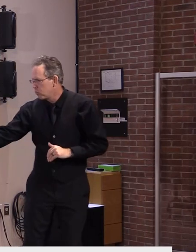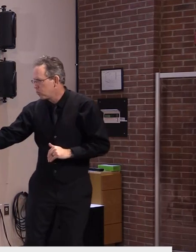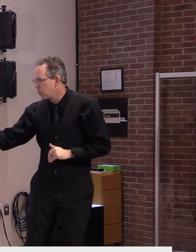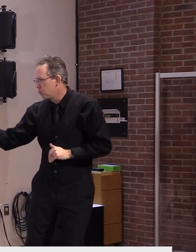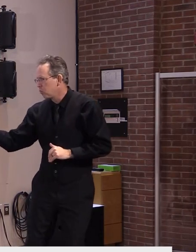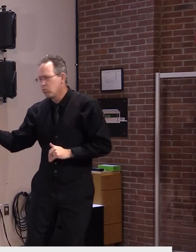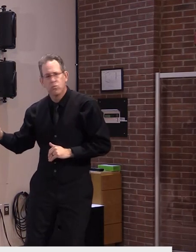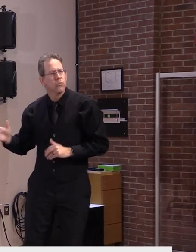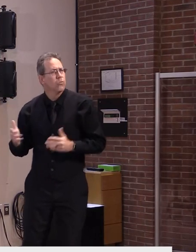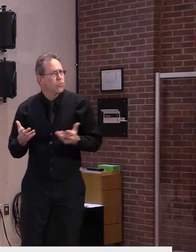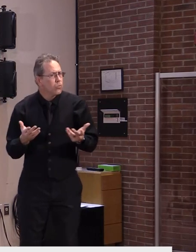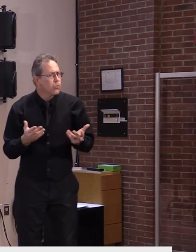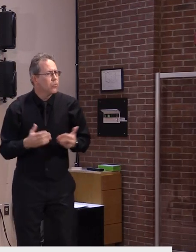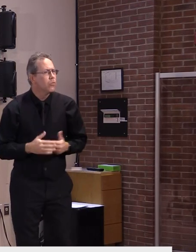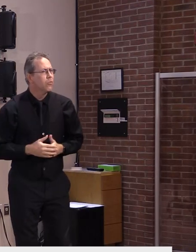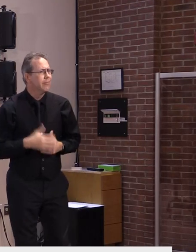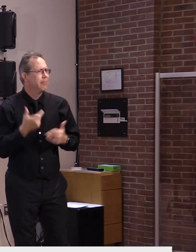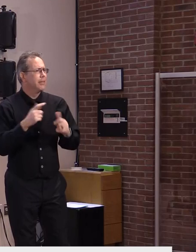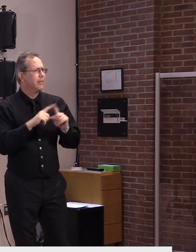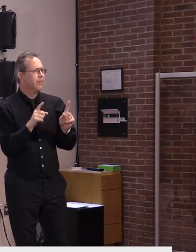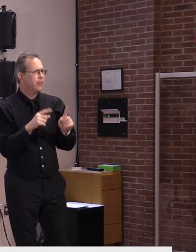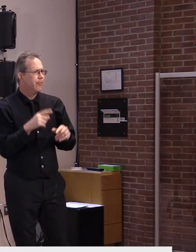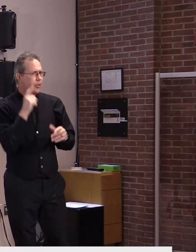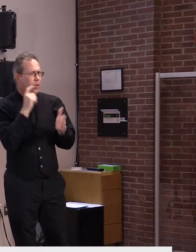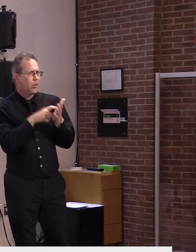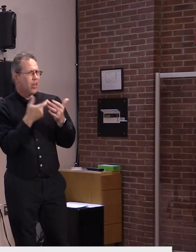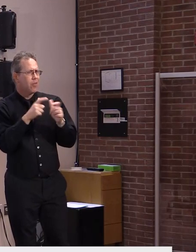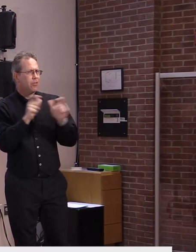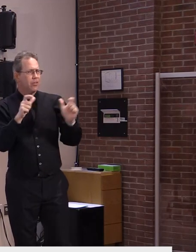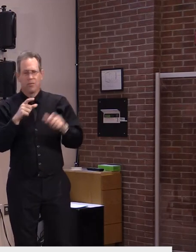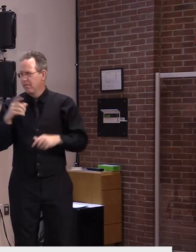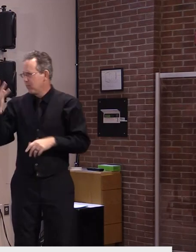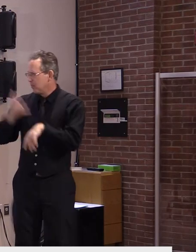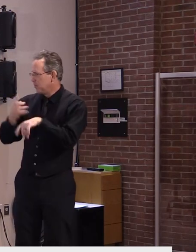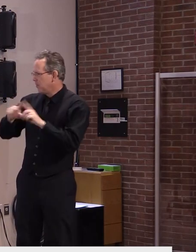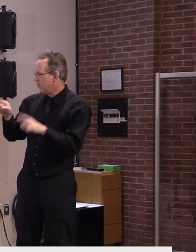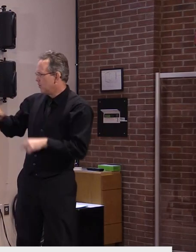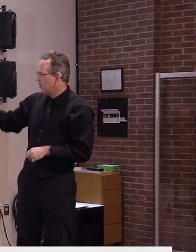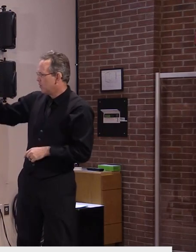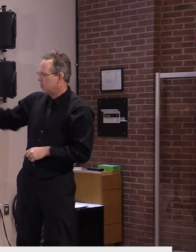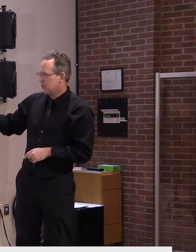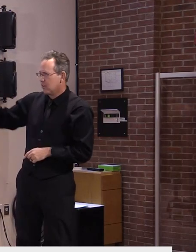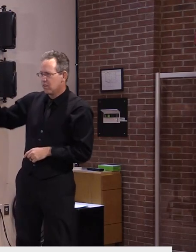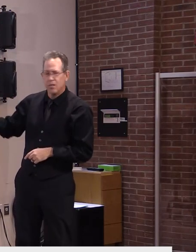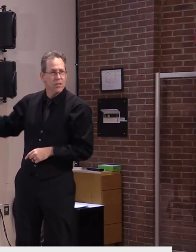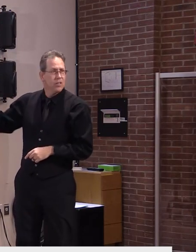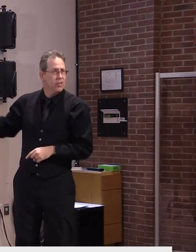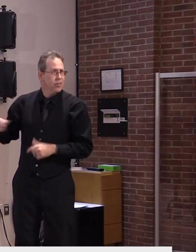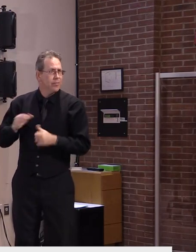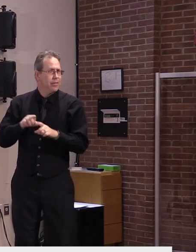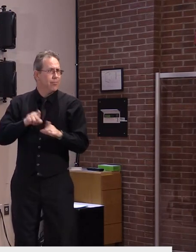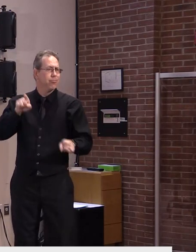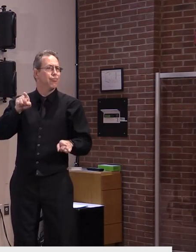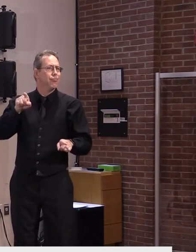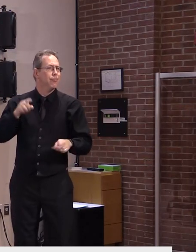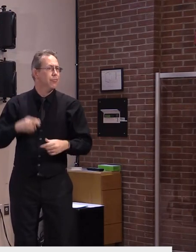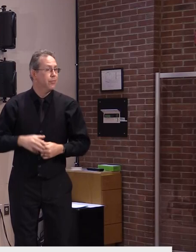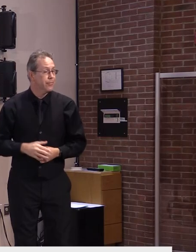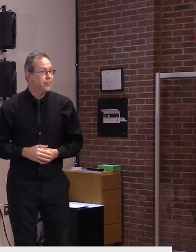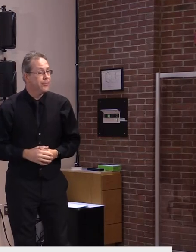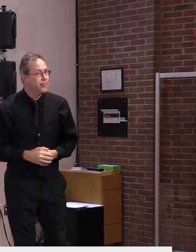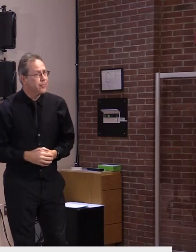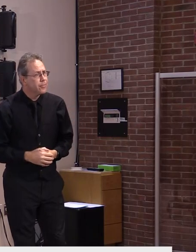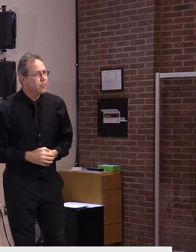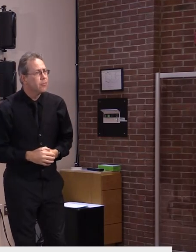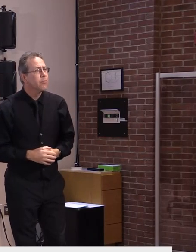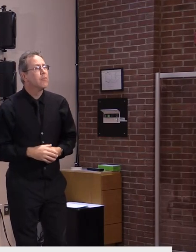has held pretty steady there, about 3.9 times greater among those who are not fully vaccinated. You can see on the next